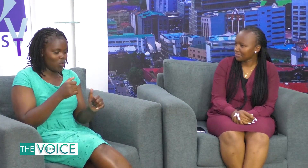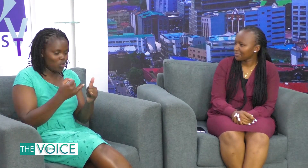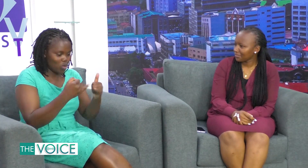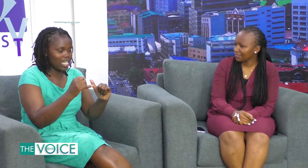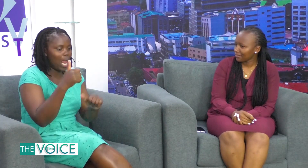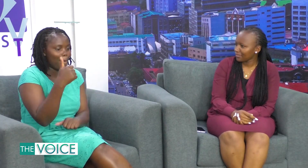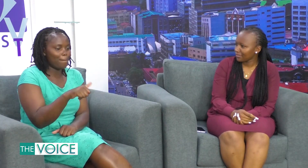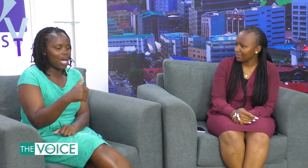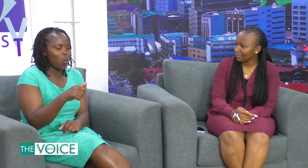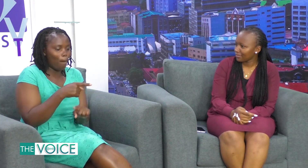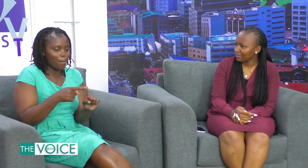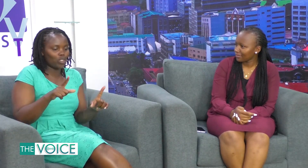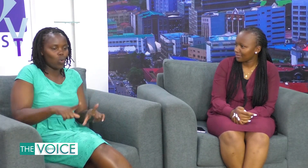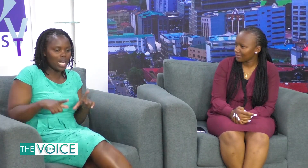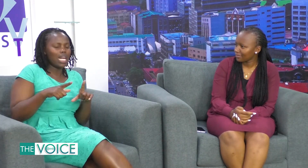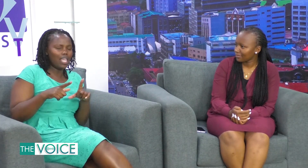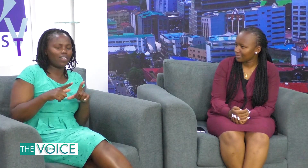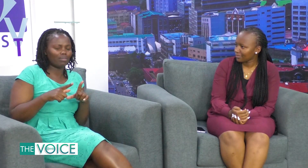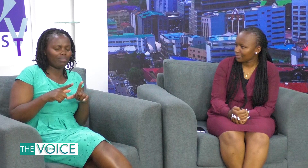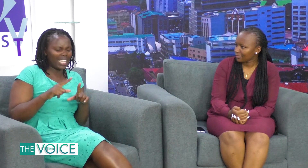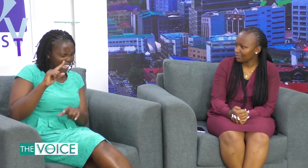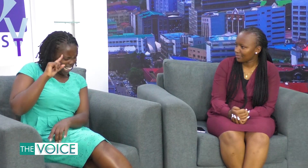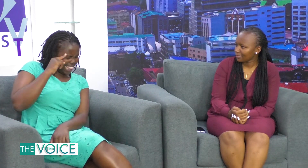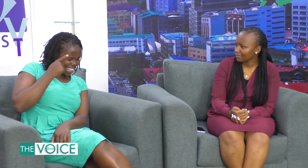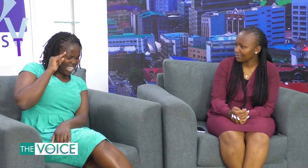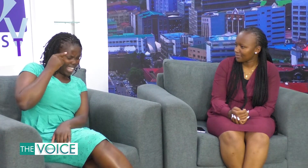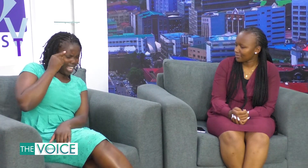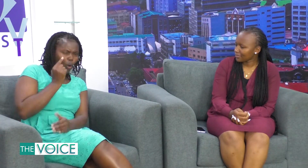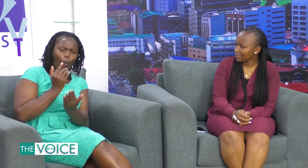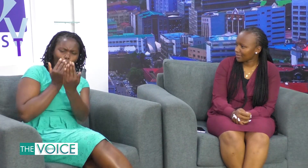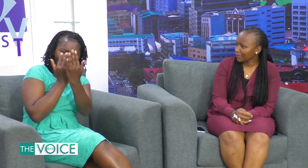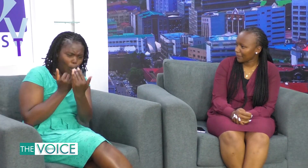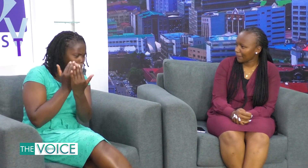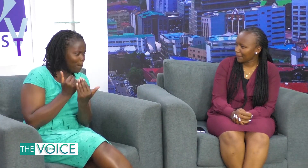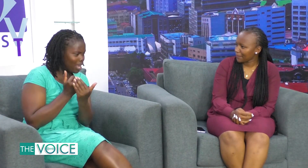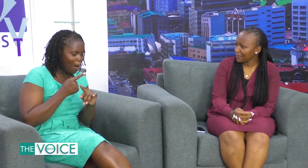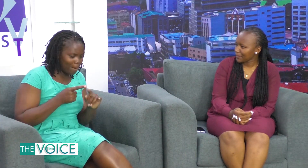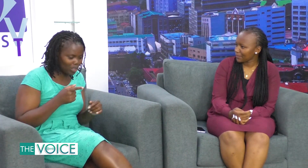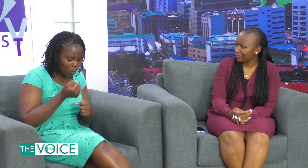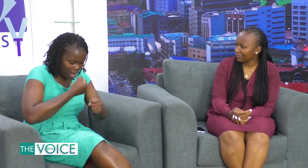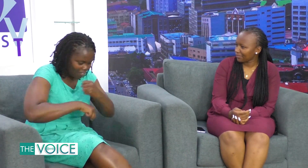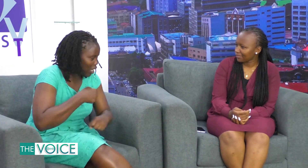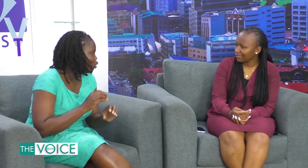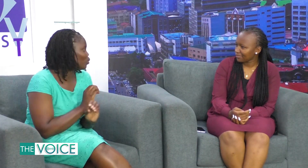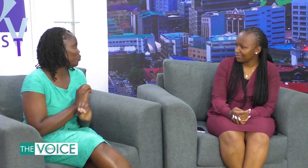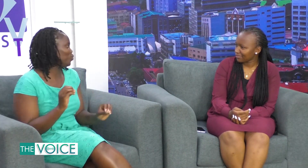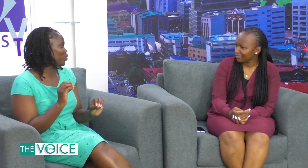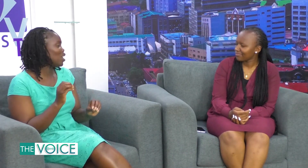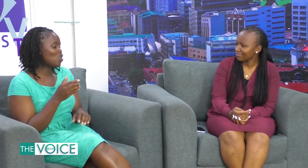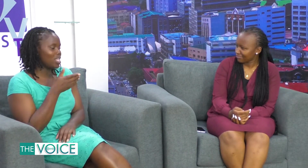And sometimes when things are not going on well, and maybe sometimes you think, and maybe you're hoping for something, but